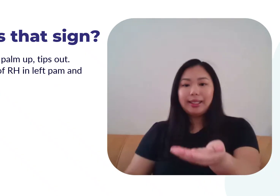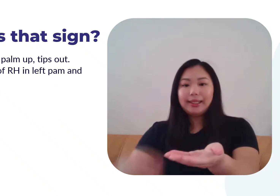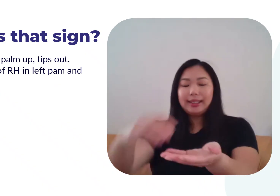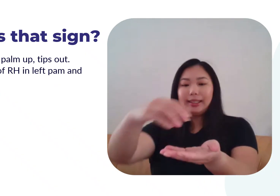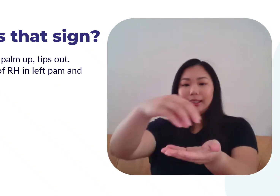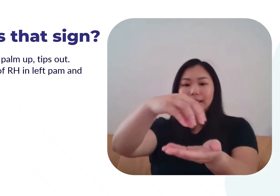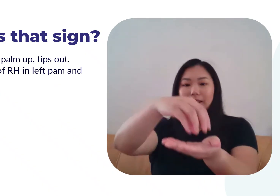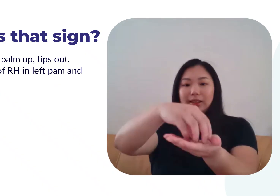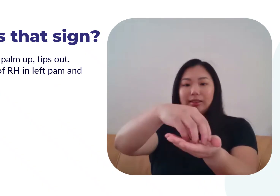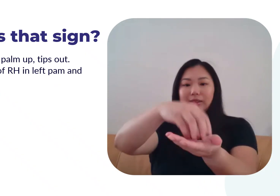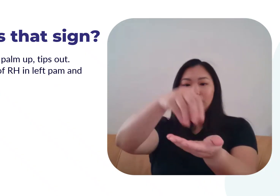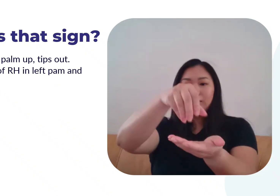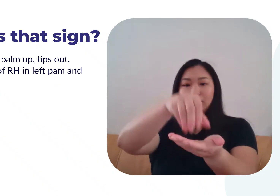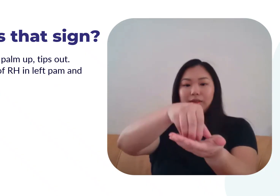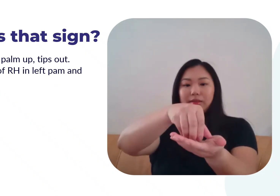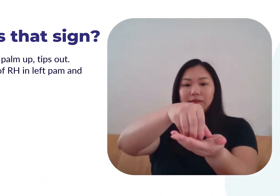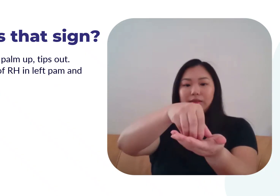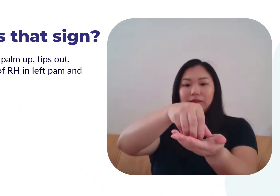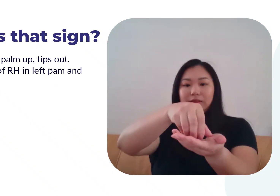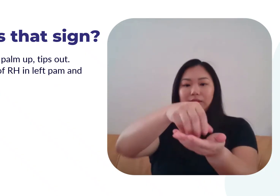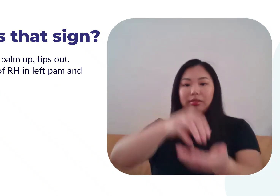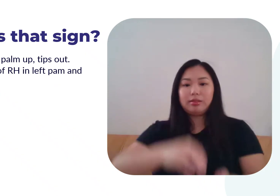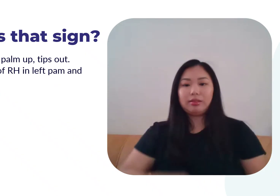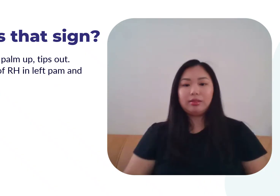What sign is this?